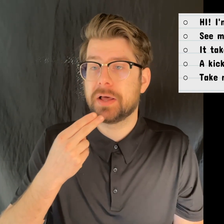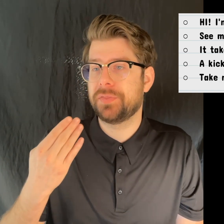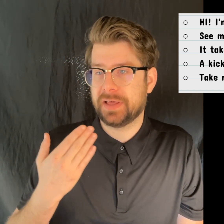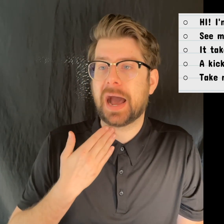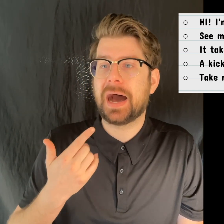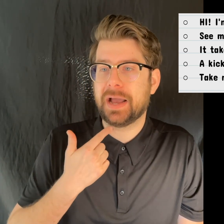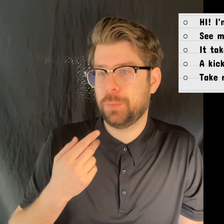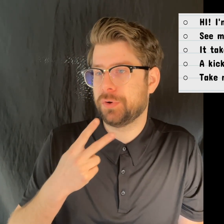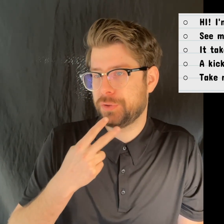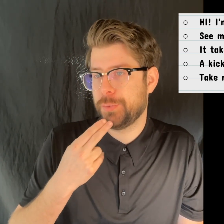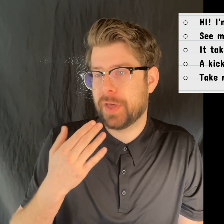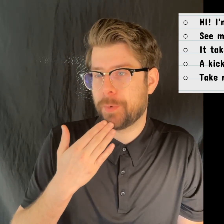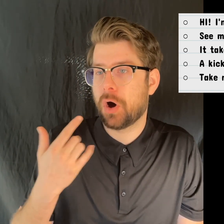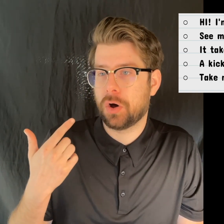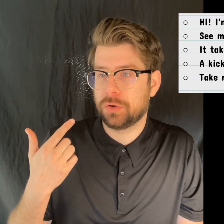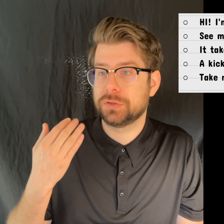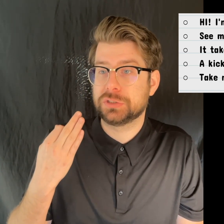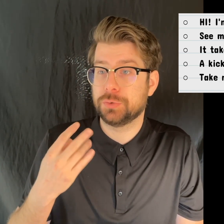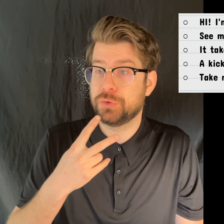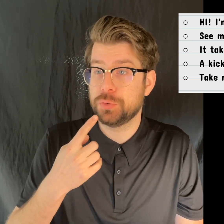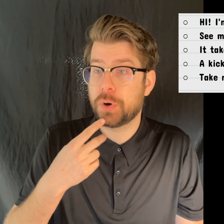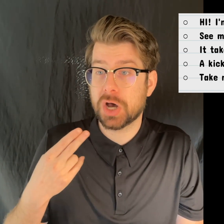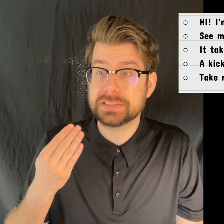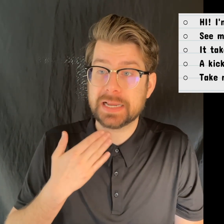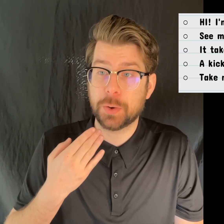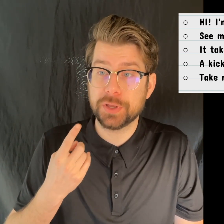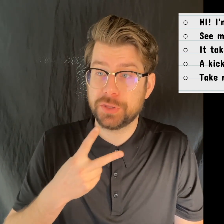then I will cue them all. So you pause now and cue.